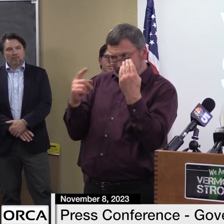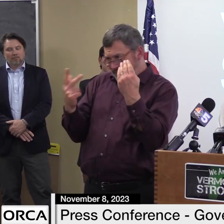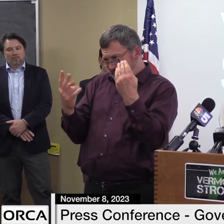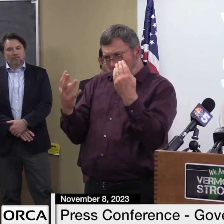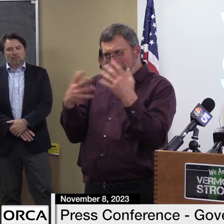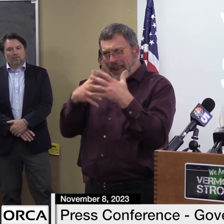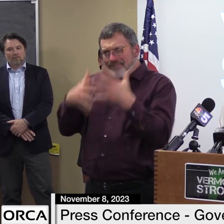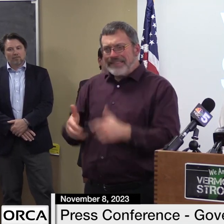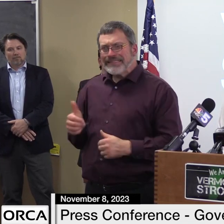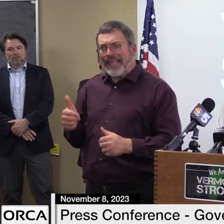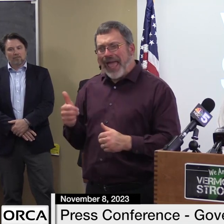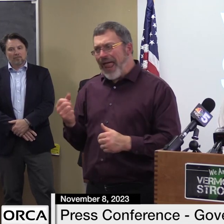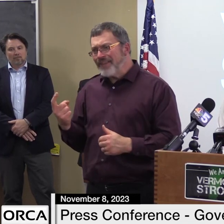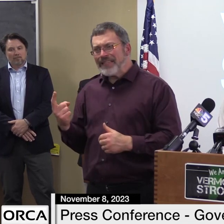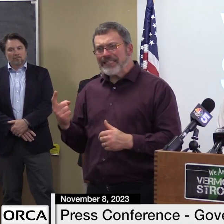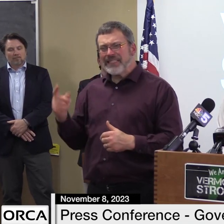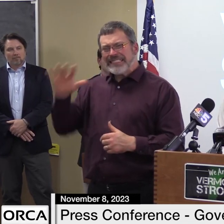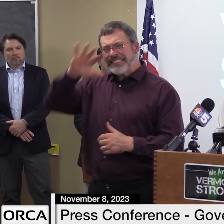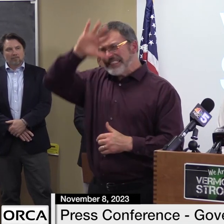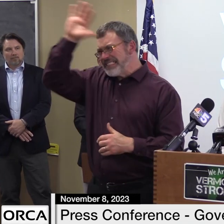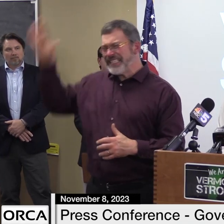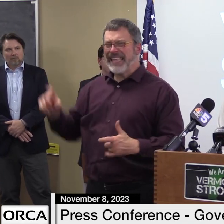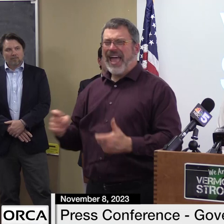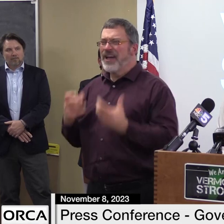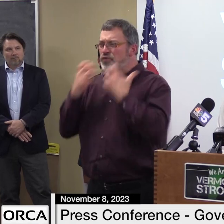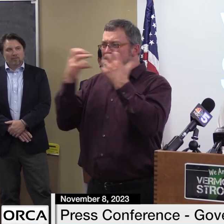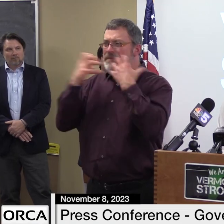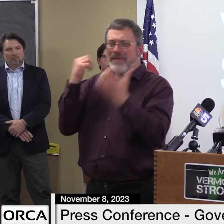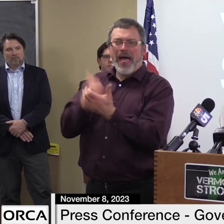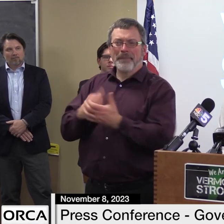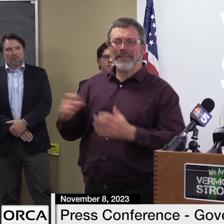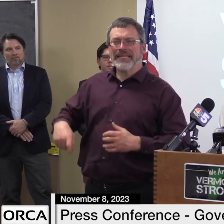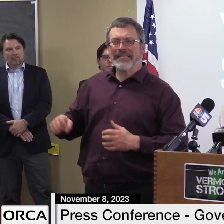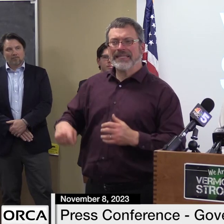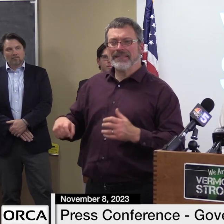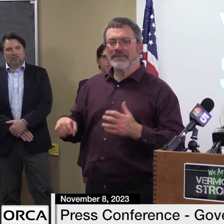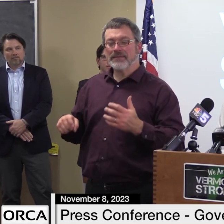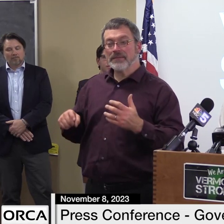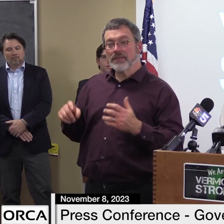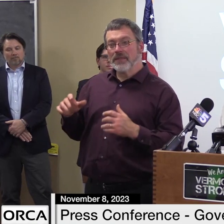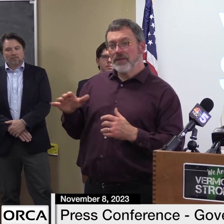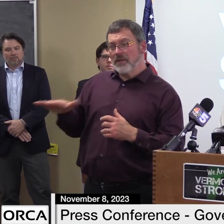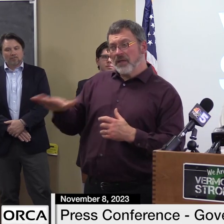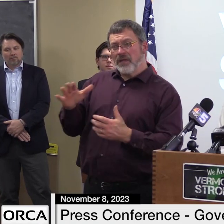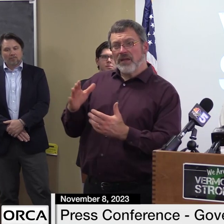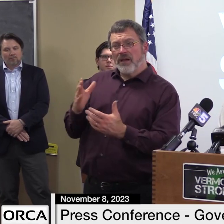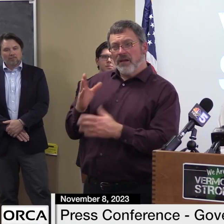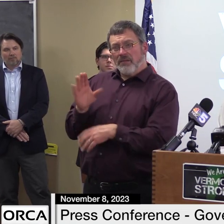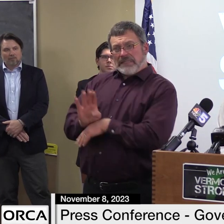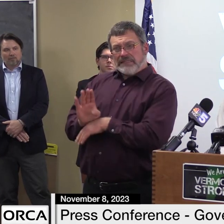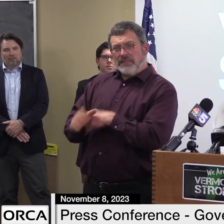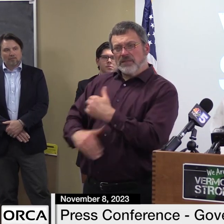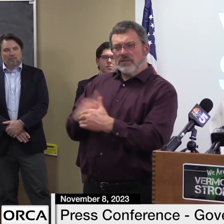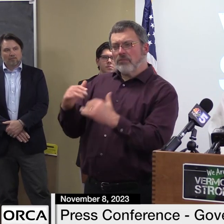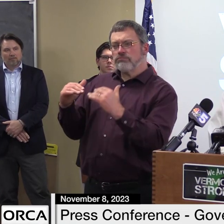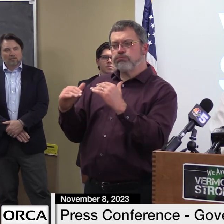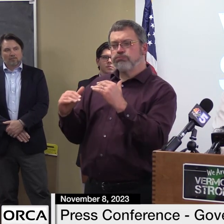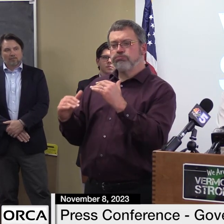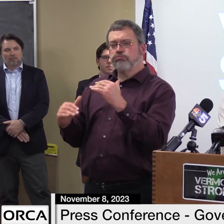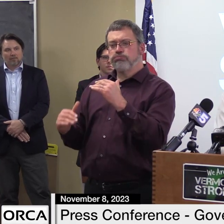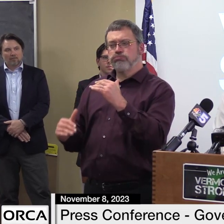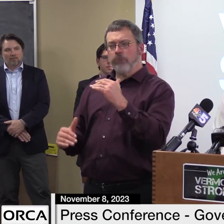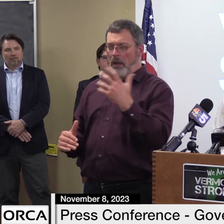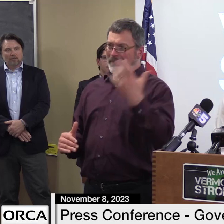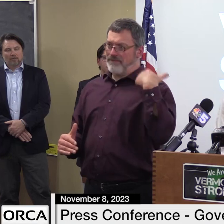12 counties need some help. And their economic centers are not anywhere near what they used to be. And that's why we need